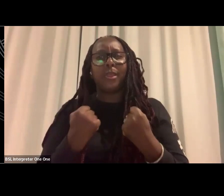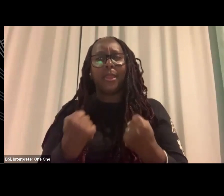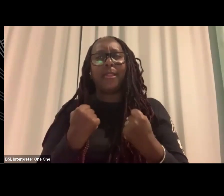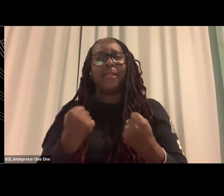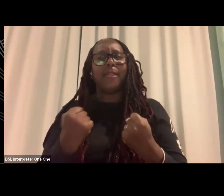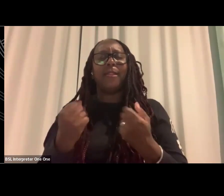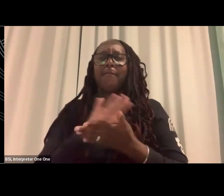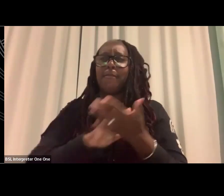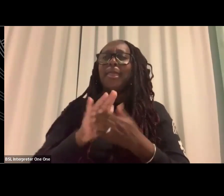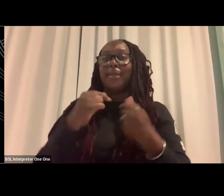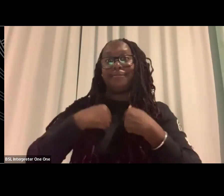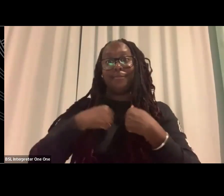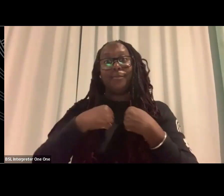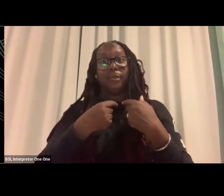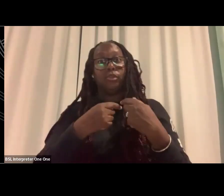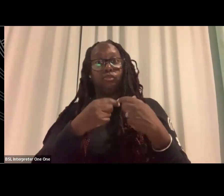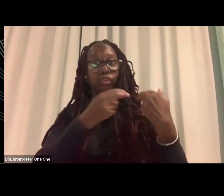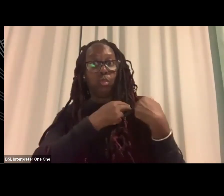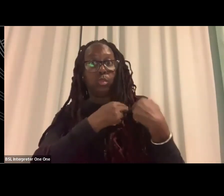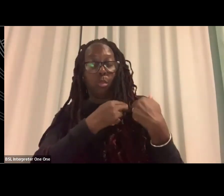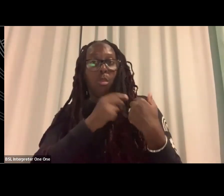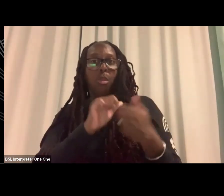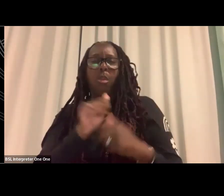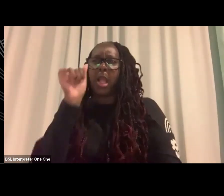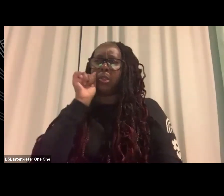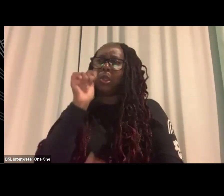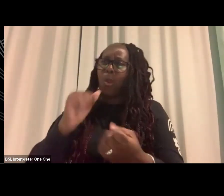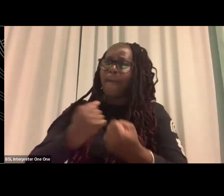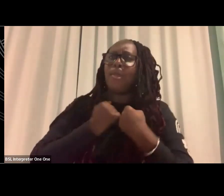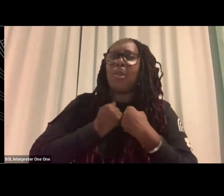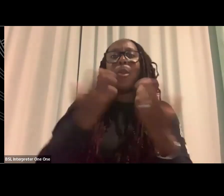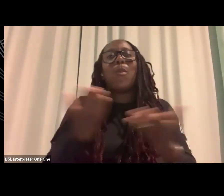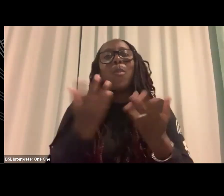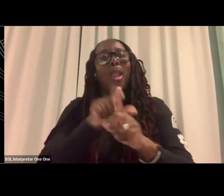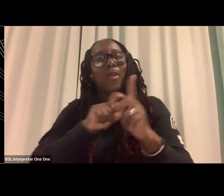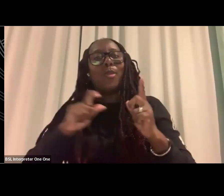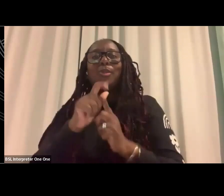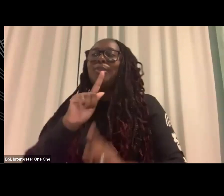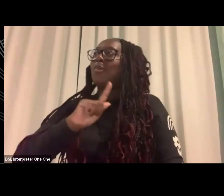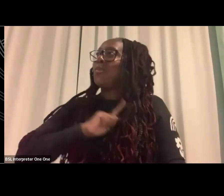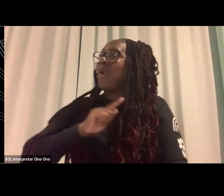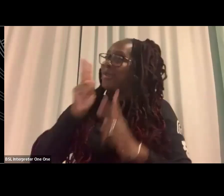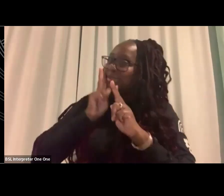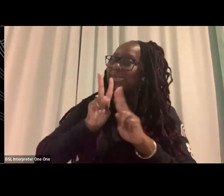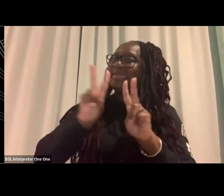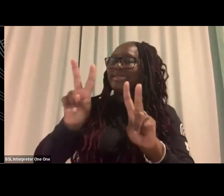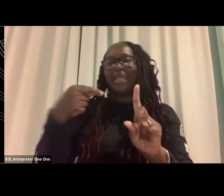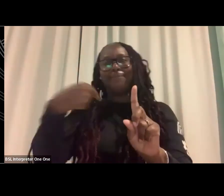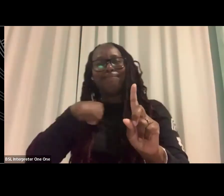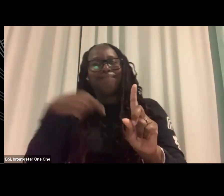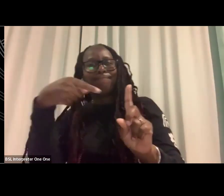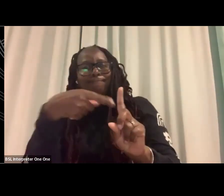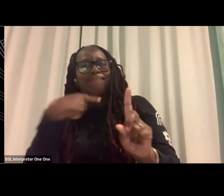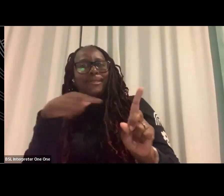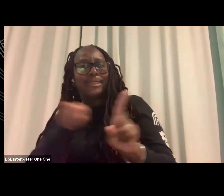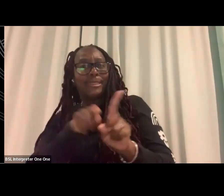to a sense of responsibility. I know that I belong in a community because I am wholly seen and someone